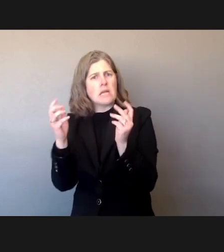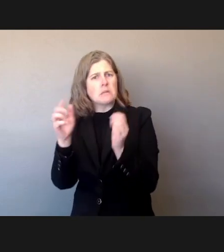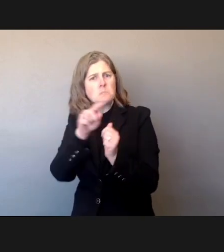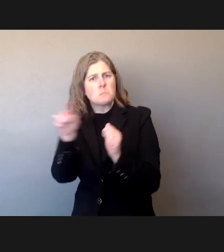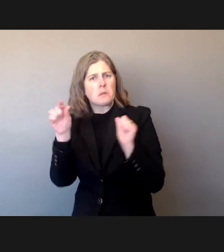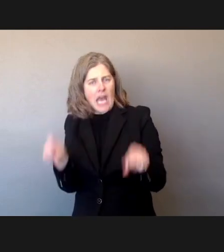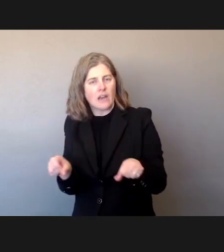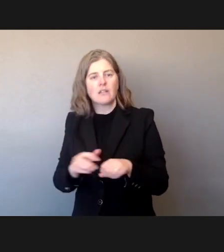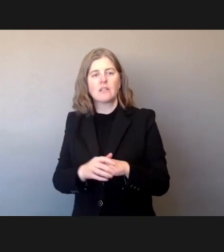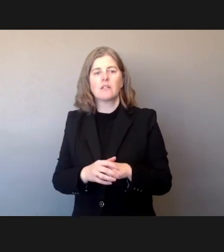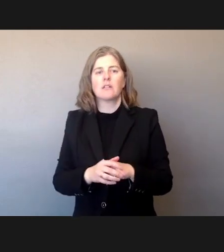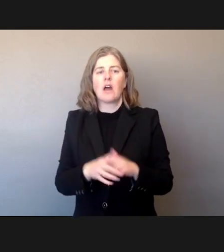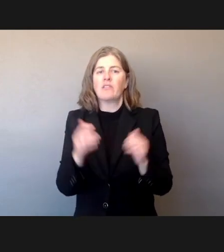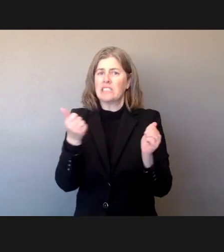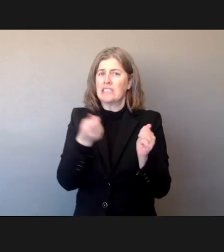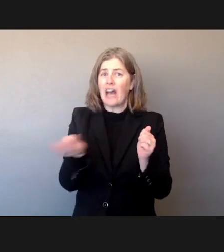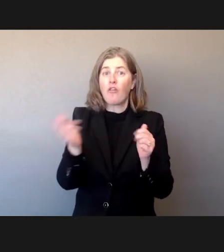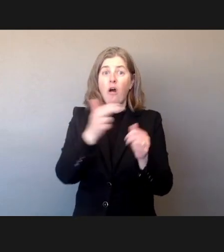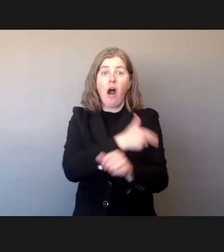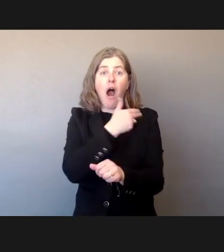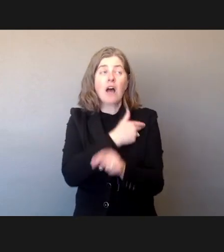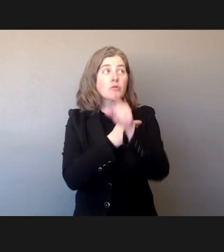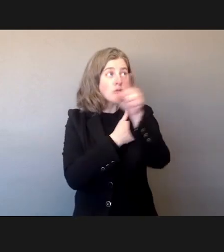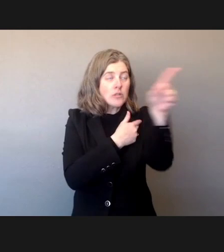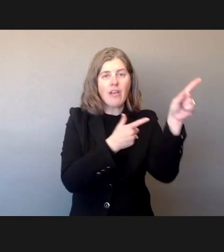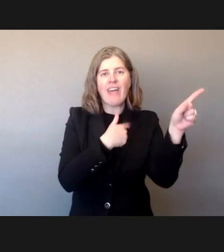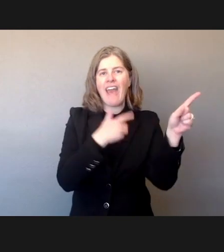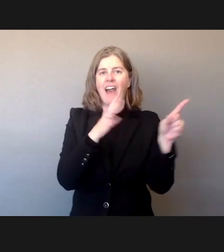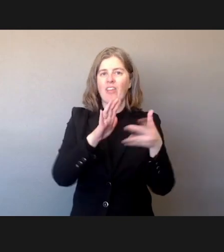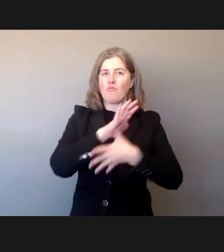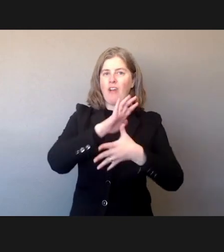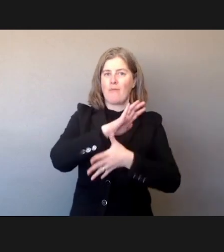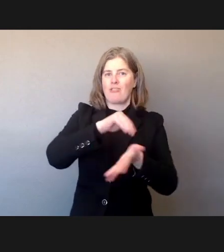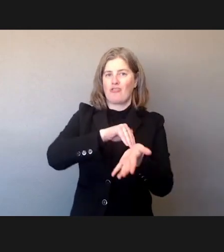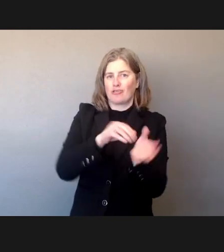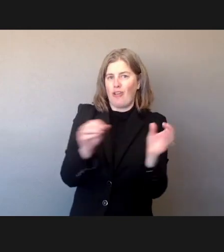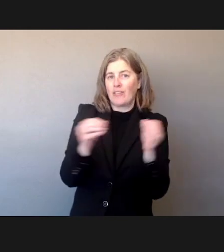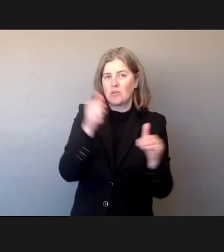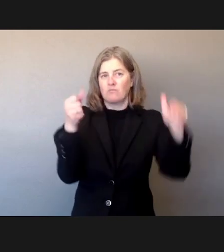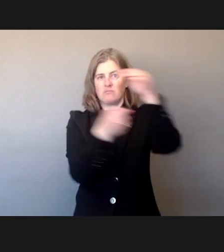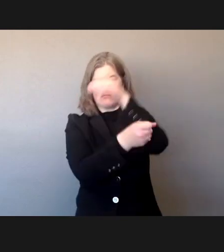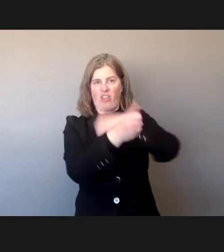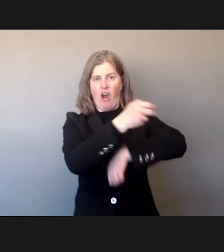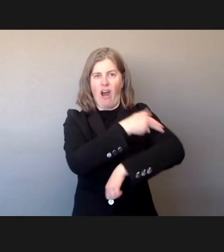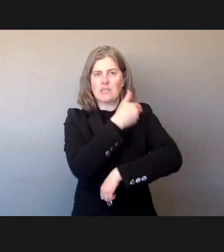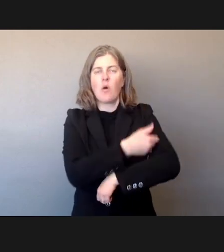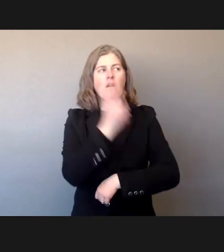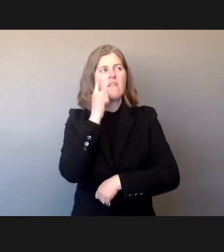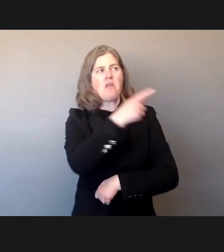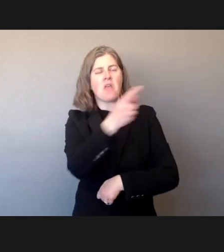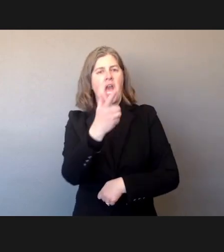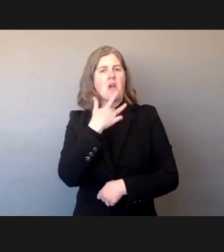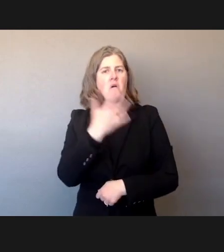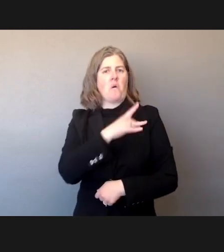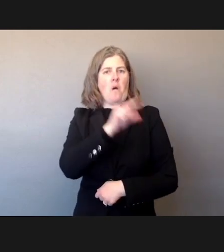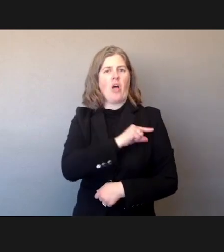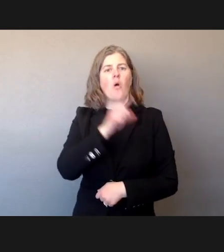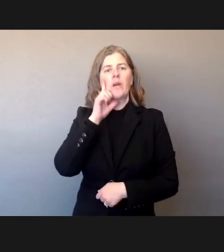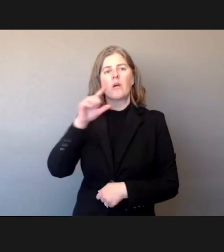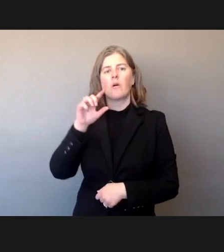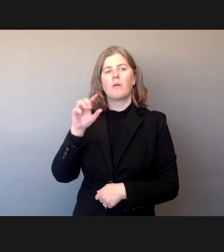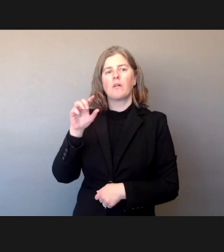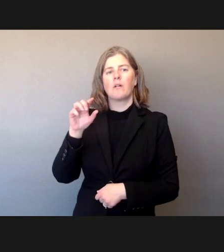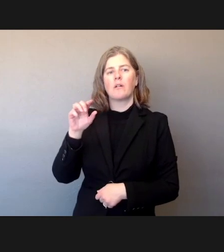have an awful lot of hospital systems that have lots of primary care offices, and we think many of them will qualify. We know FQHCs